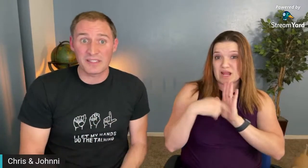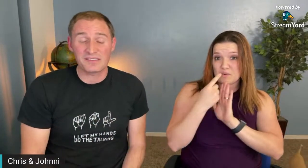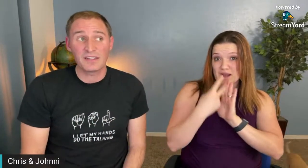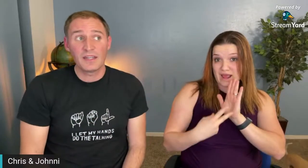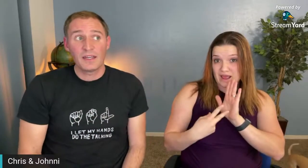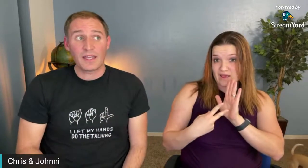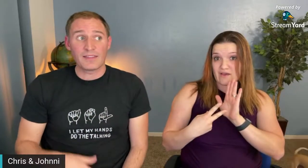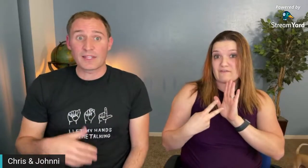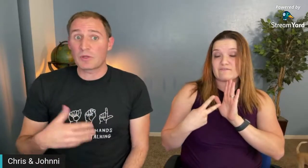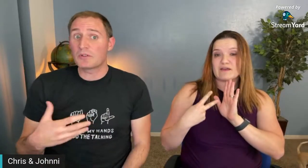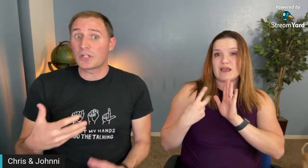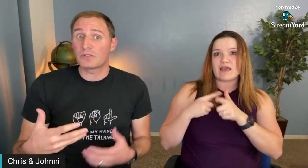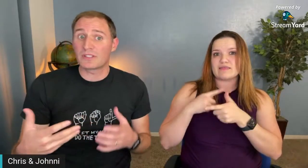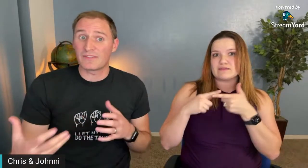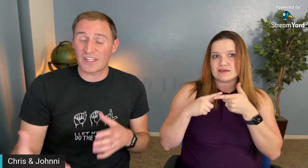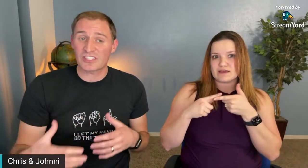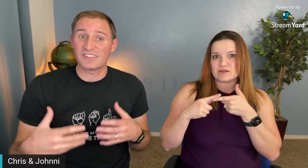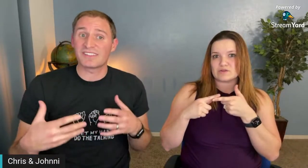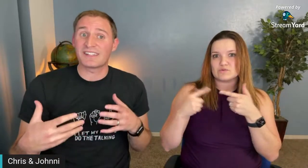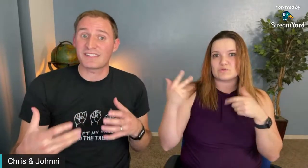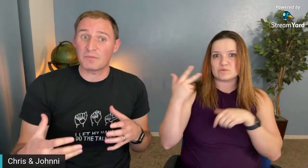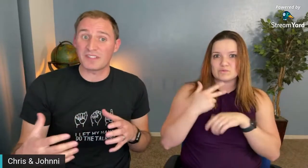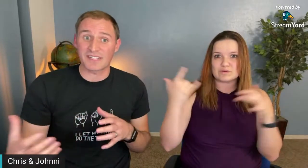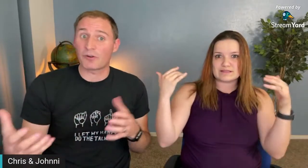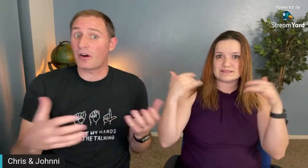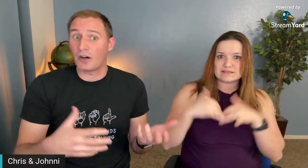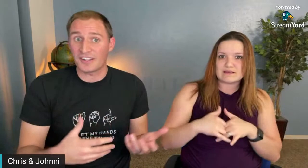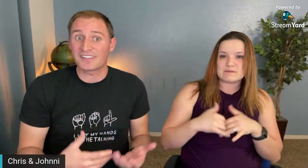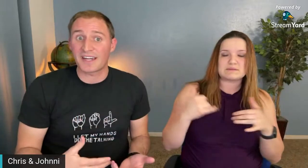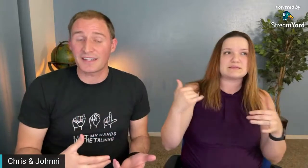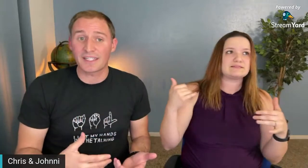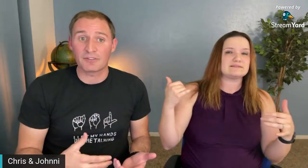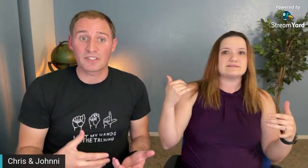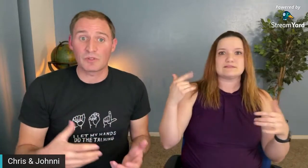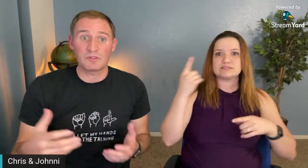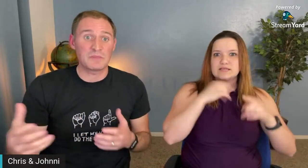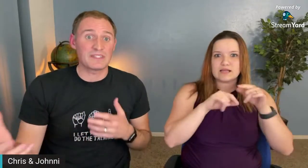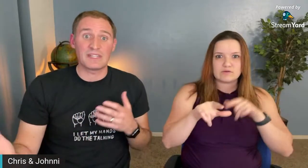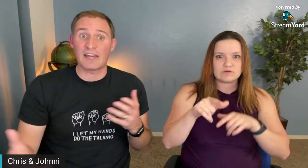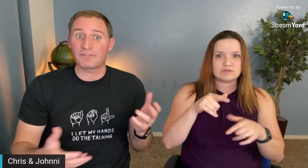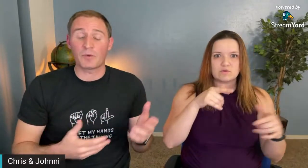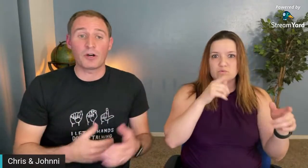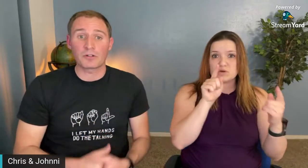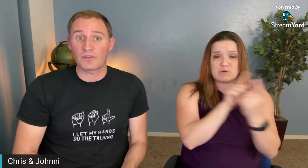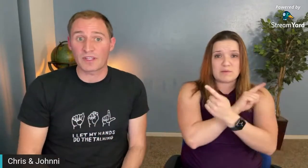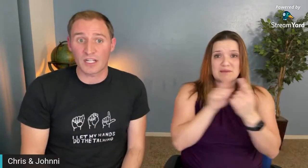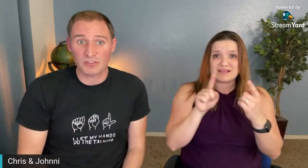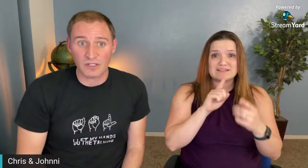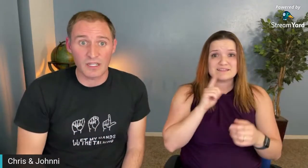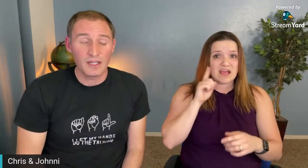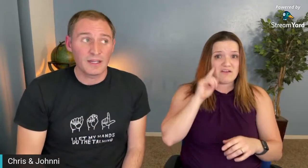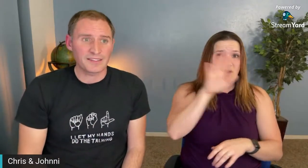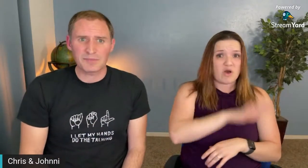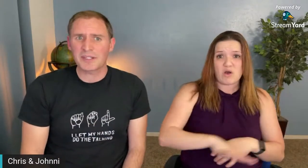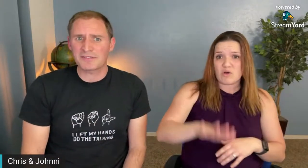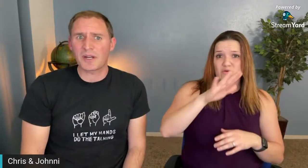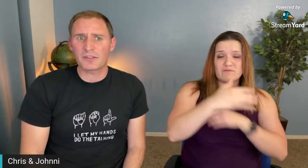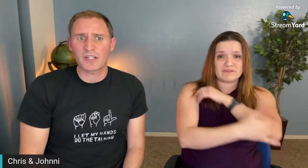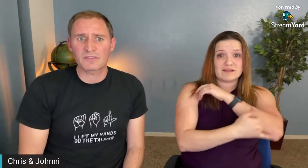piece. And then we would go to conventions and assemblies that were all in sign language, and we would meet deaf from all over the country, sometimes from other countries